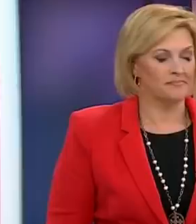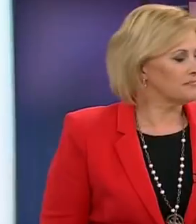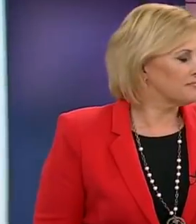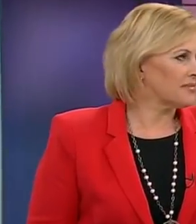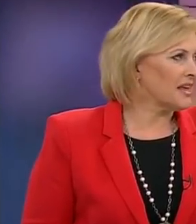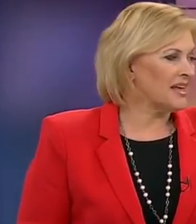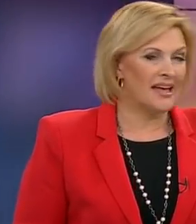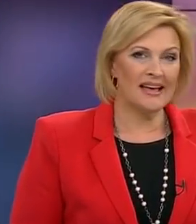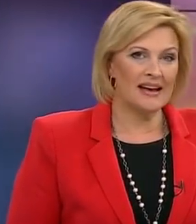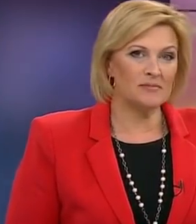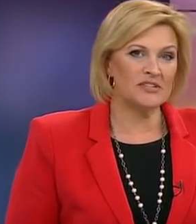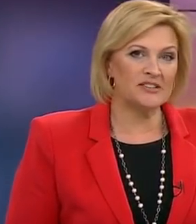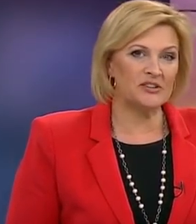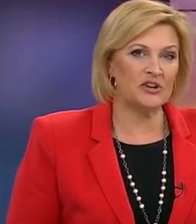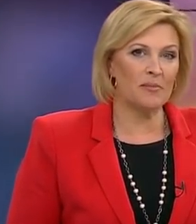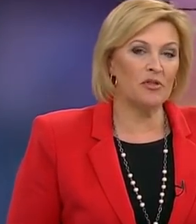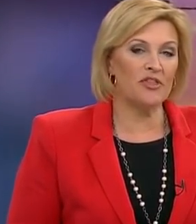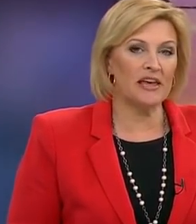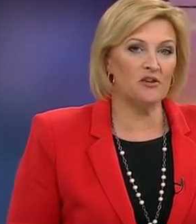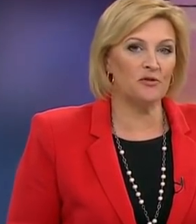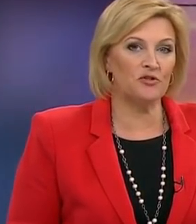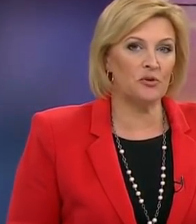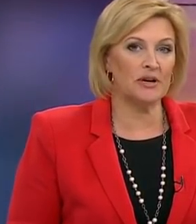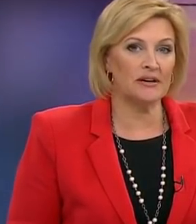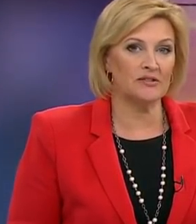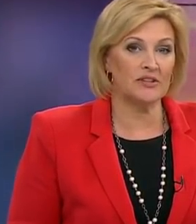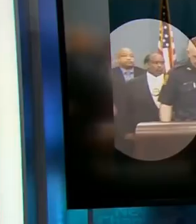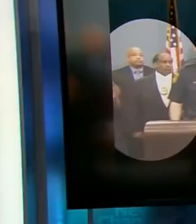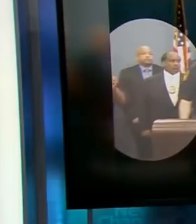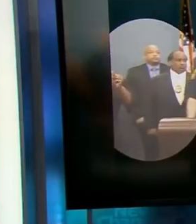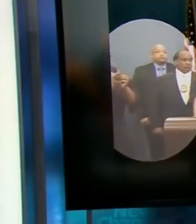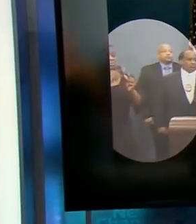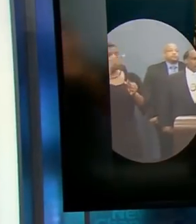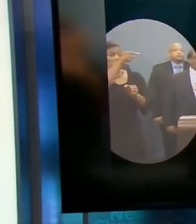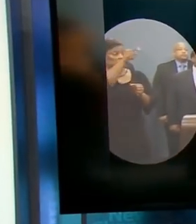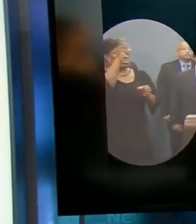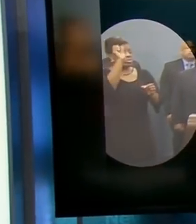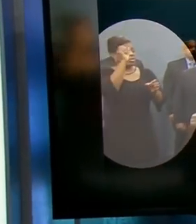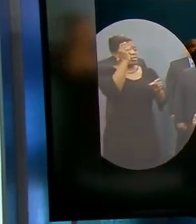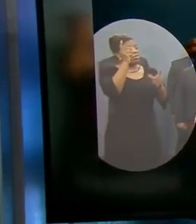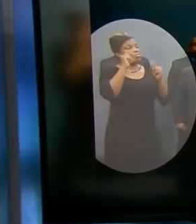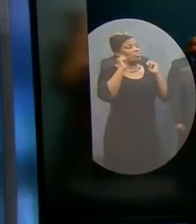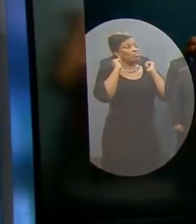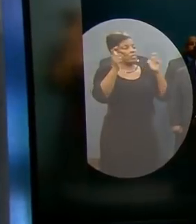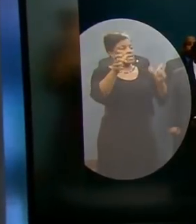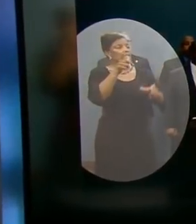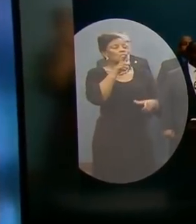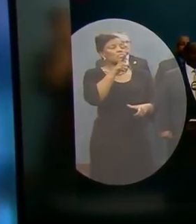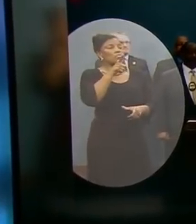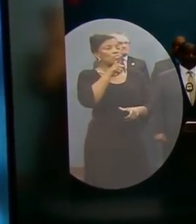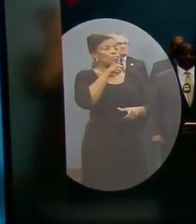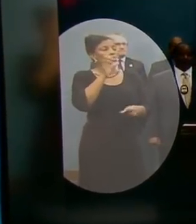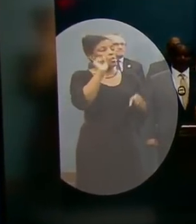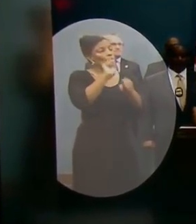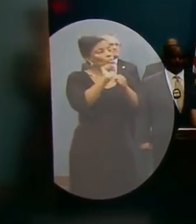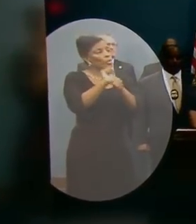Good evening, I'm Keith Kate. I'm Stacy Scheibel. Thank you for joining us. Tampa police made an embarrassing mistake in a rush to announce a suspect